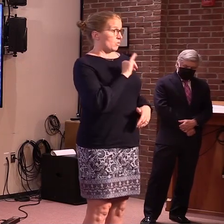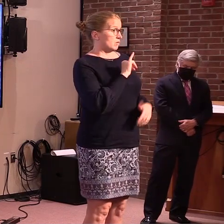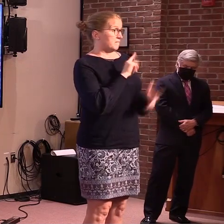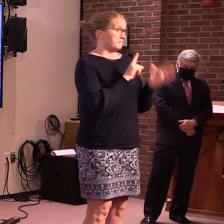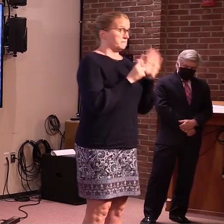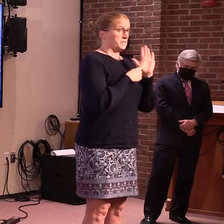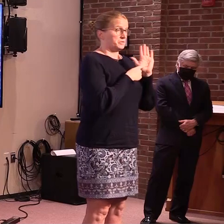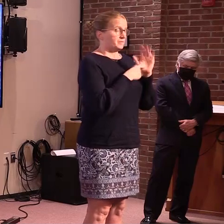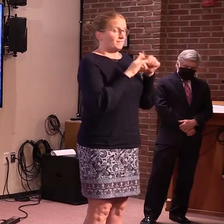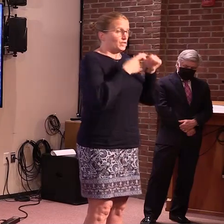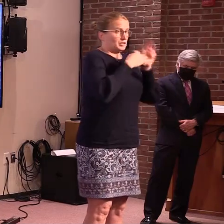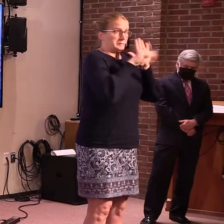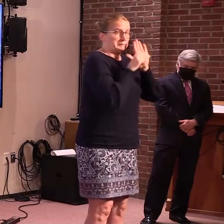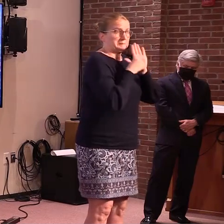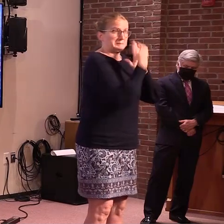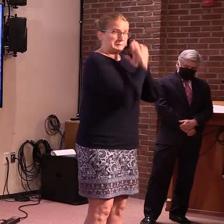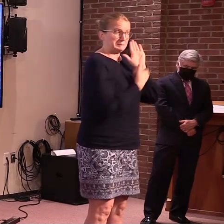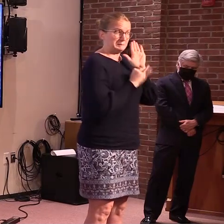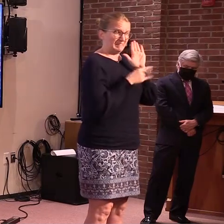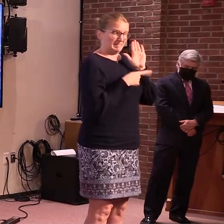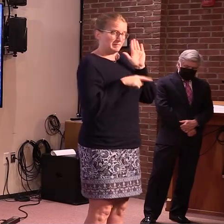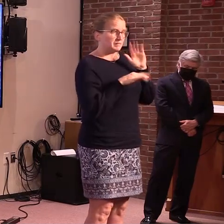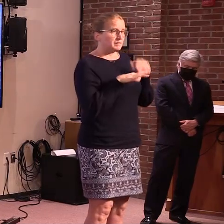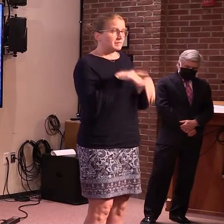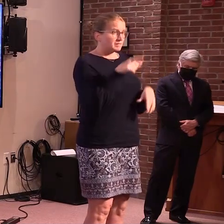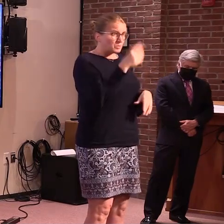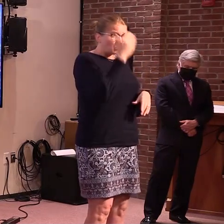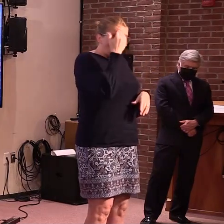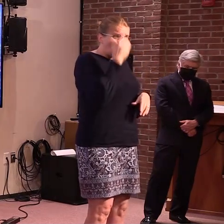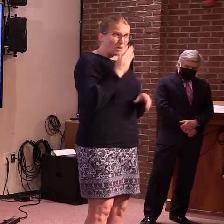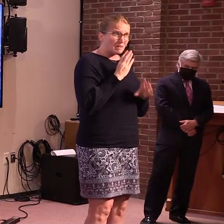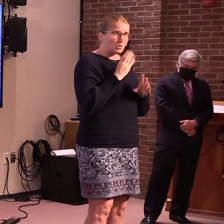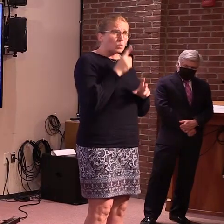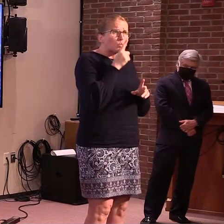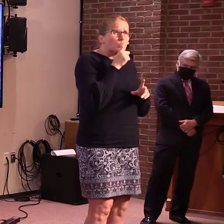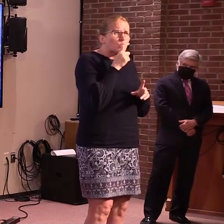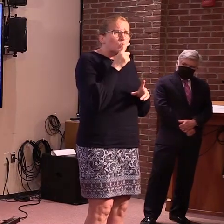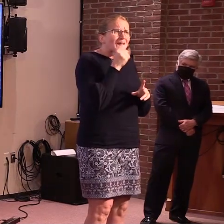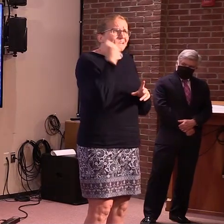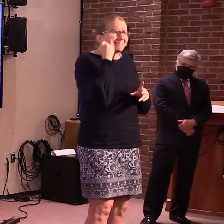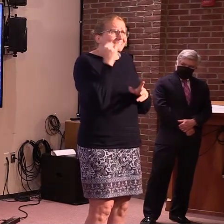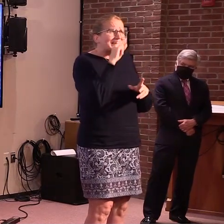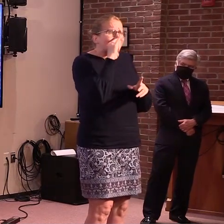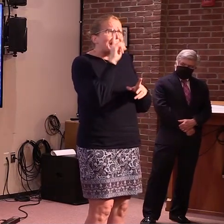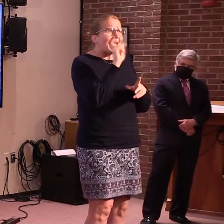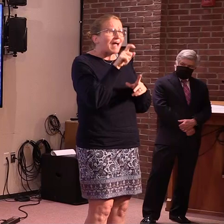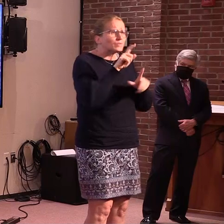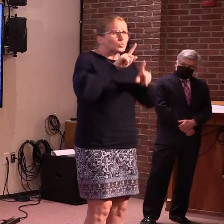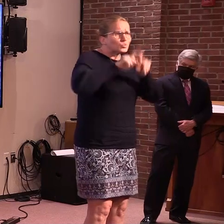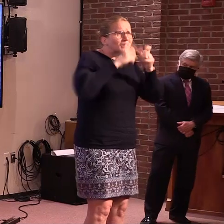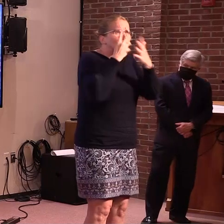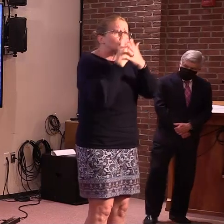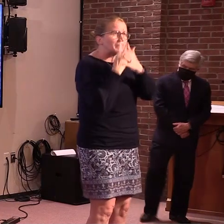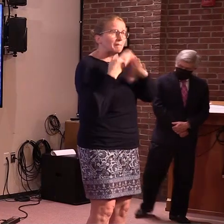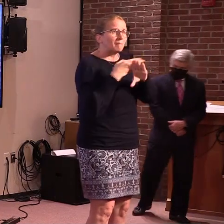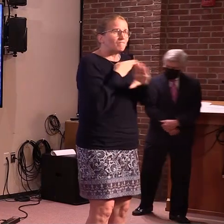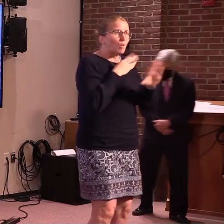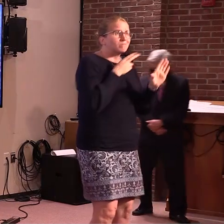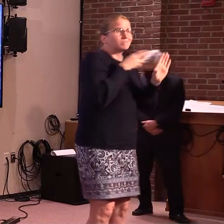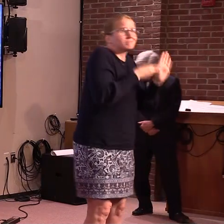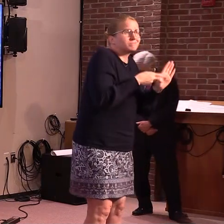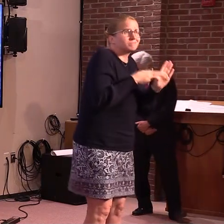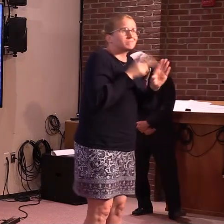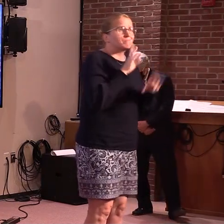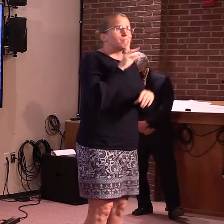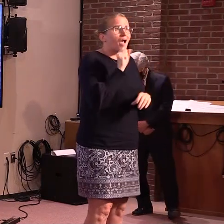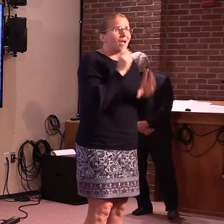if bus drivers are going to have to be doing the health screening for kids as they get on the bus, or is there going to be another staff